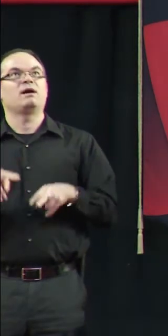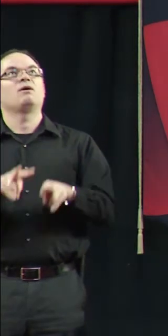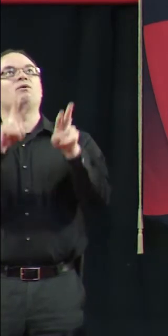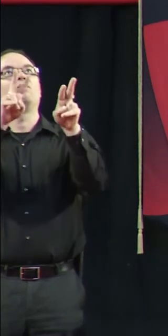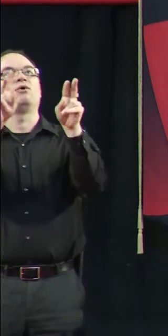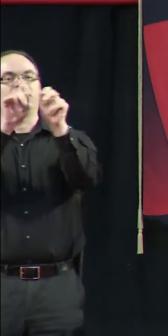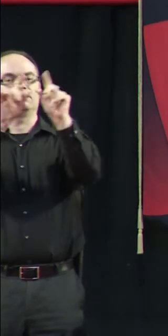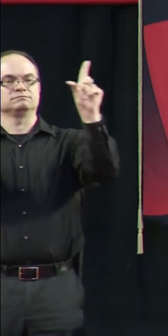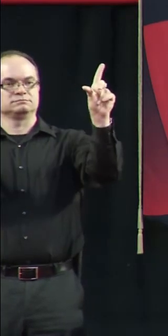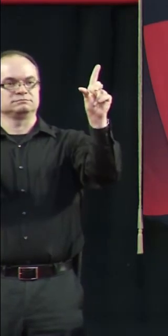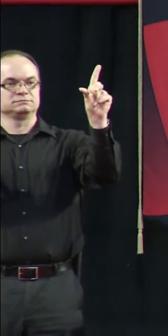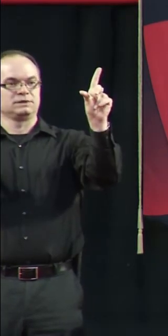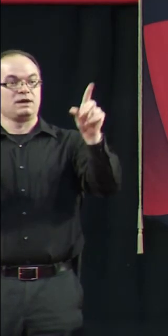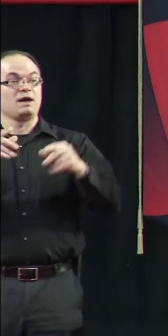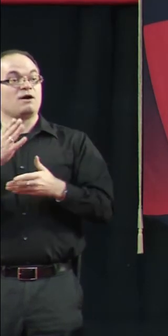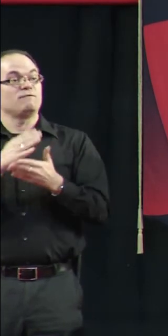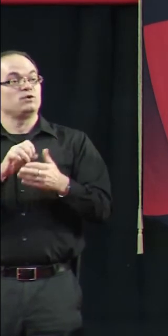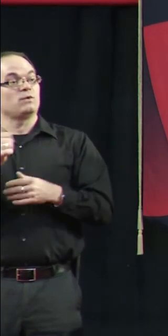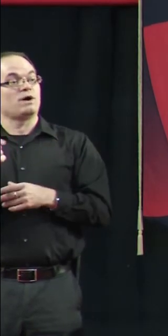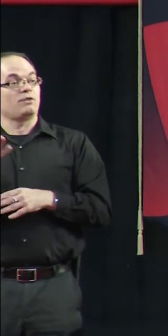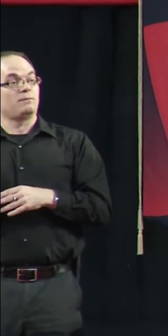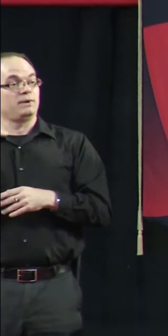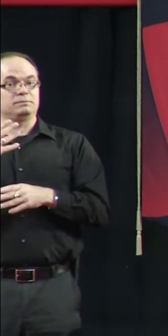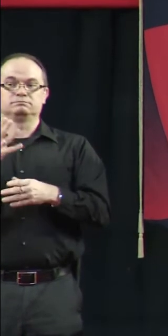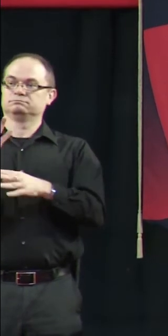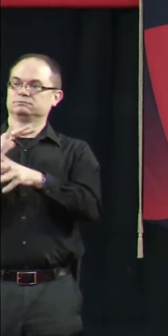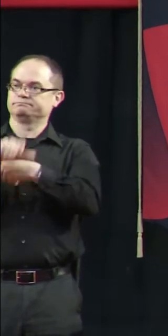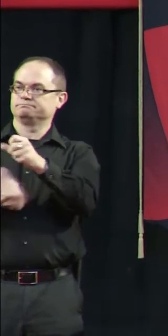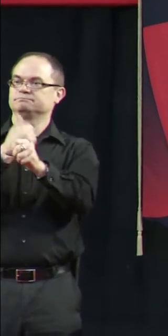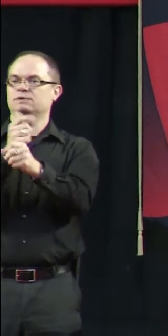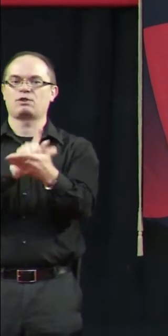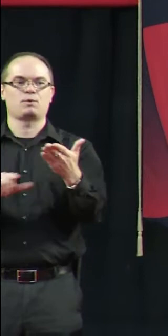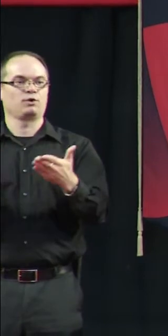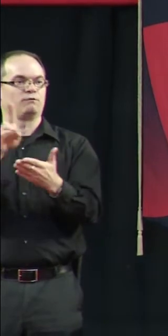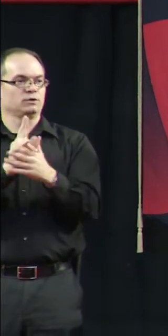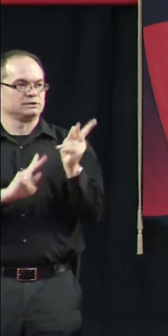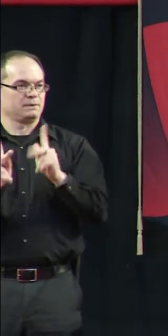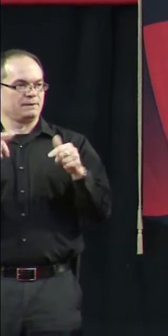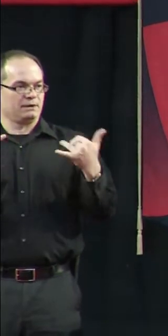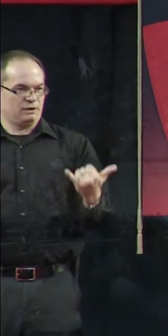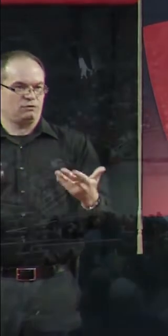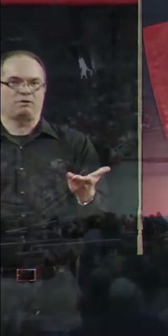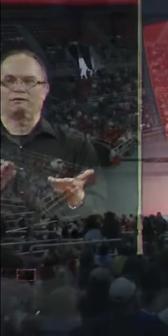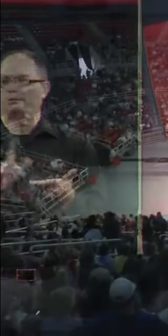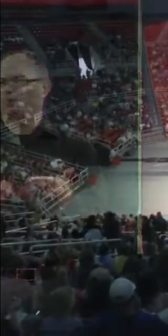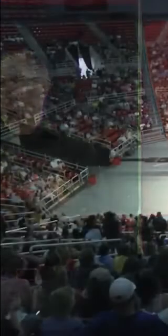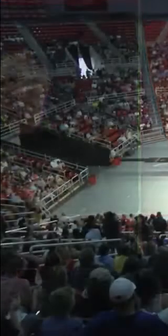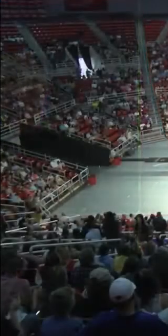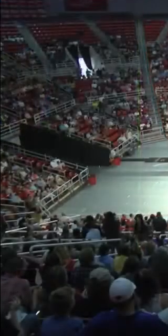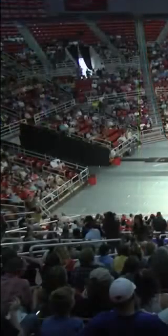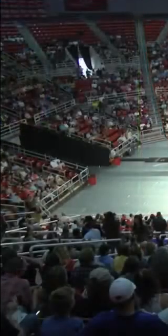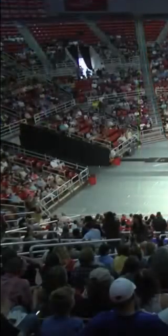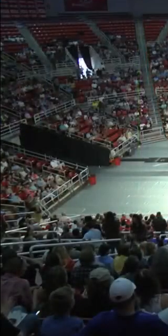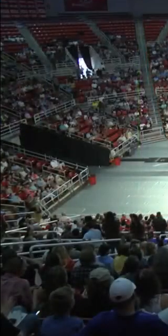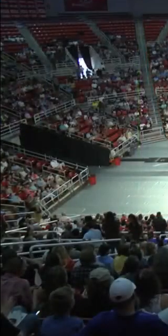video screens and hear from some of the alumni entrepreneurs about their time here at Lamar.